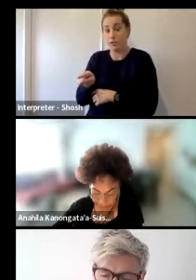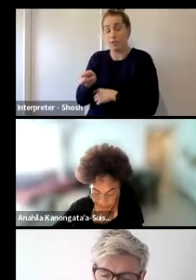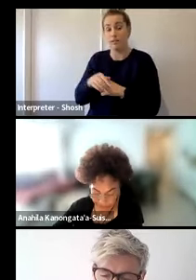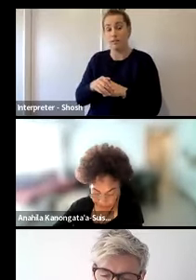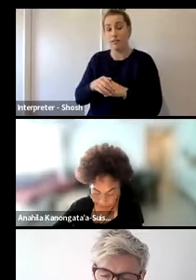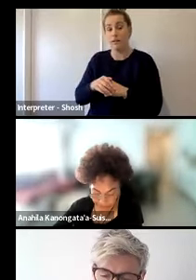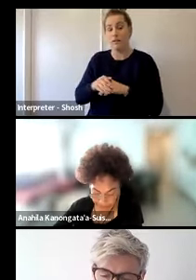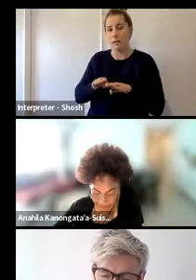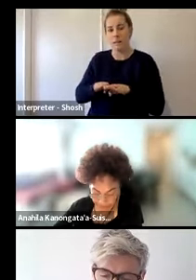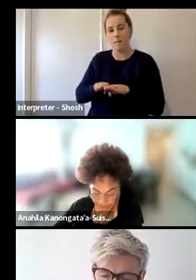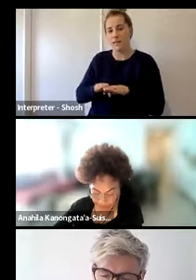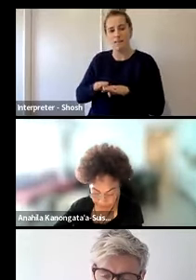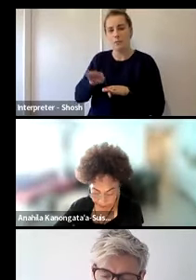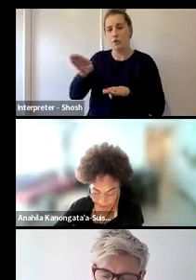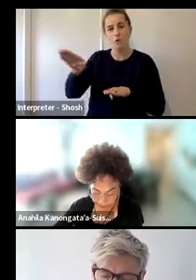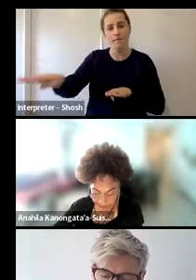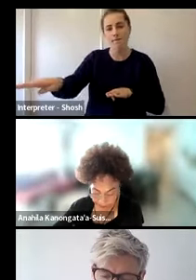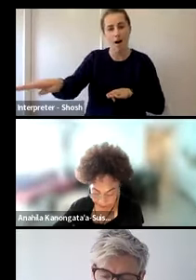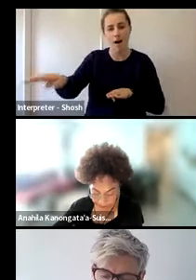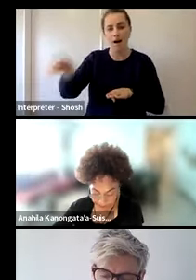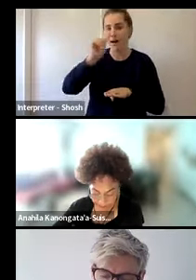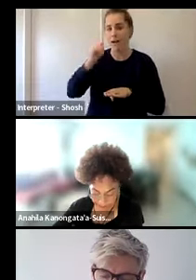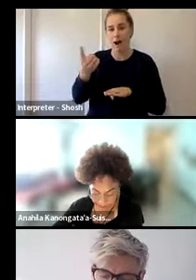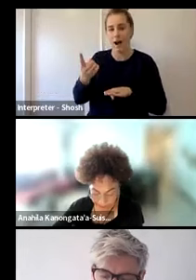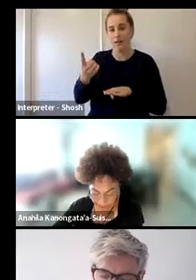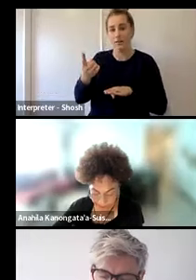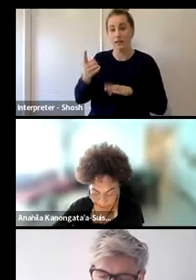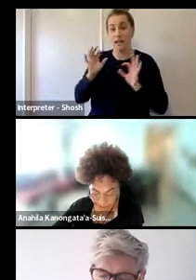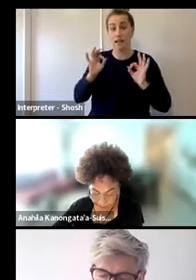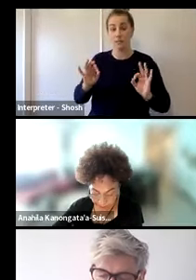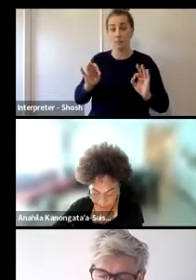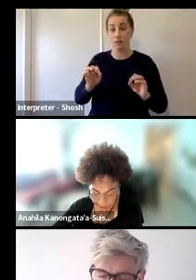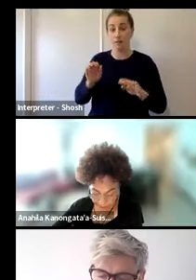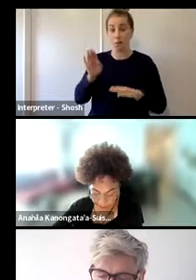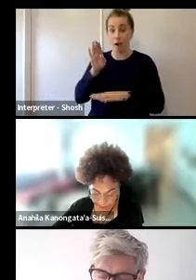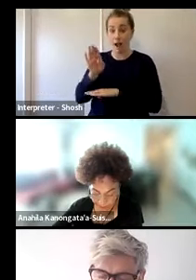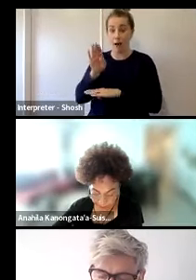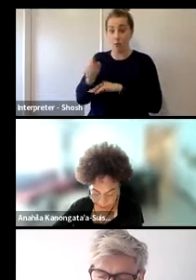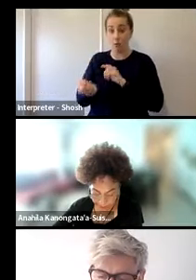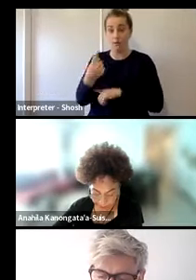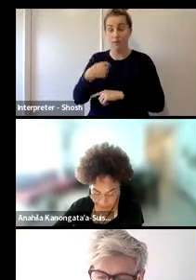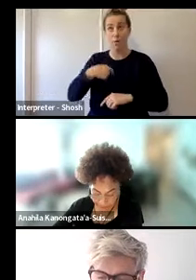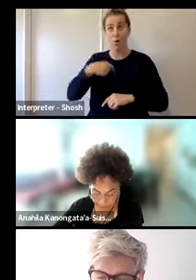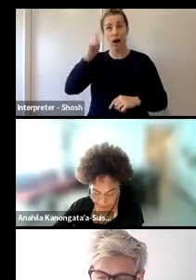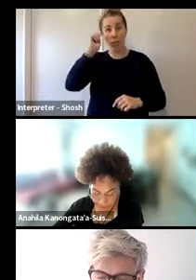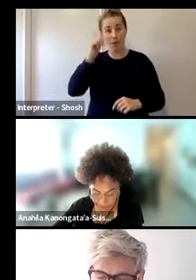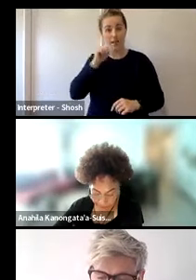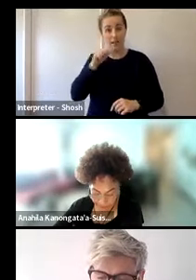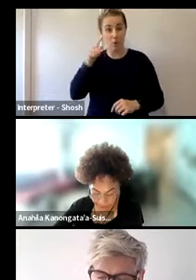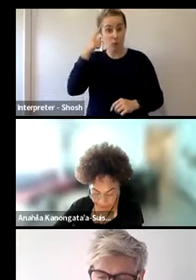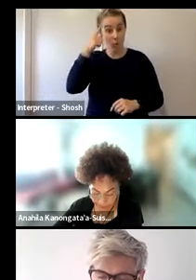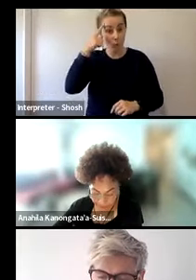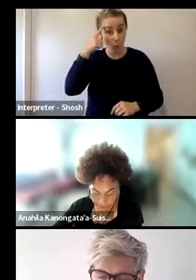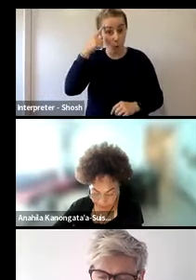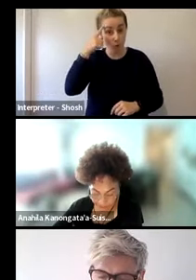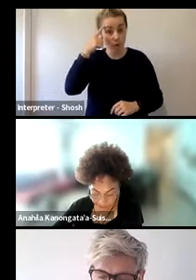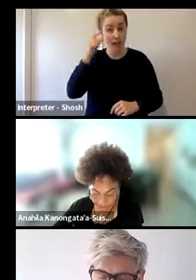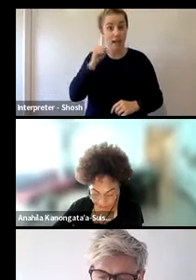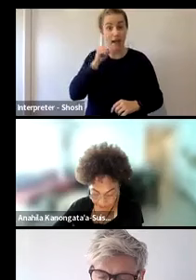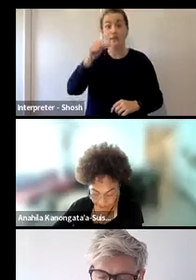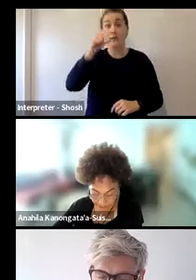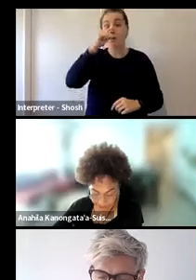a step too far in, especially for outdoor events. So I'm just wondering if you thought if there could